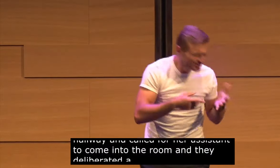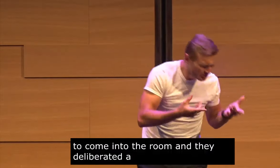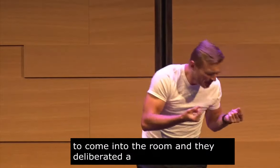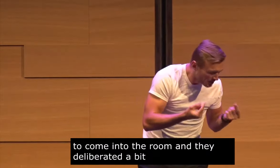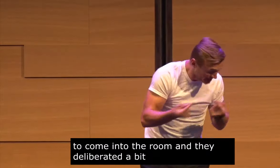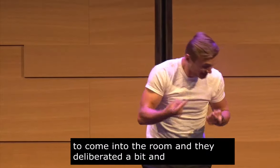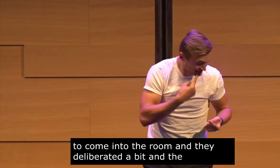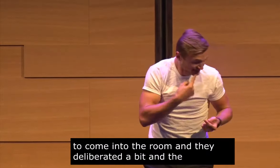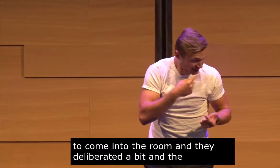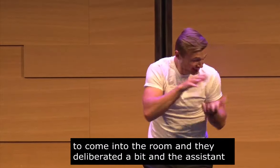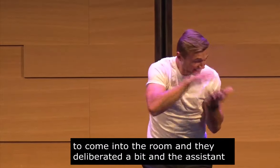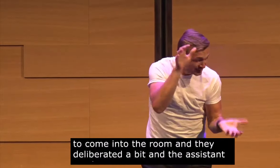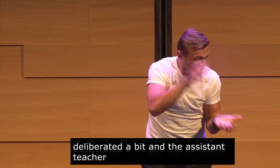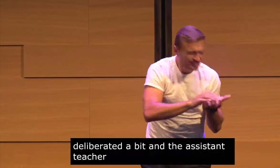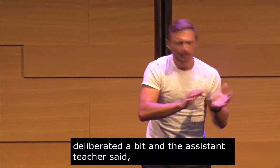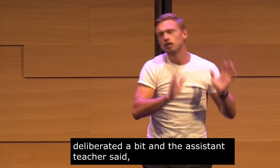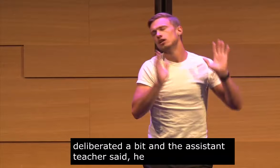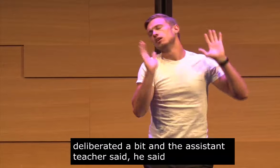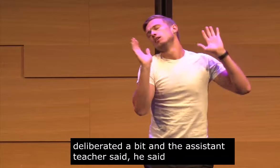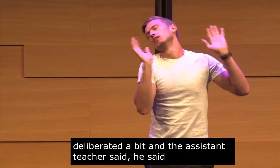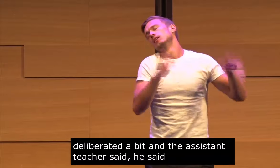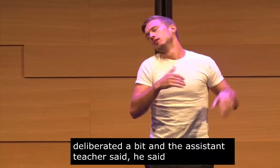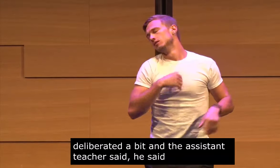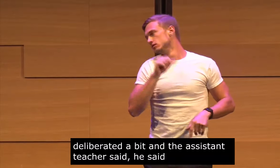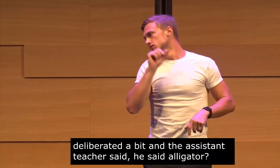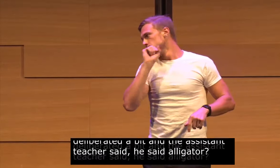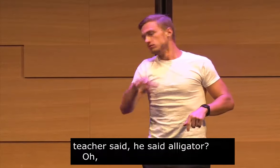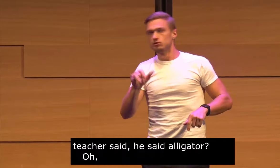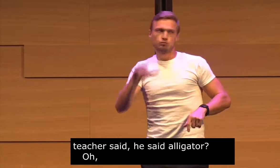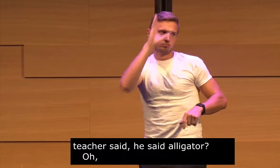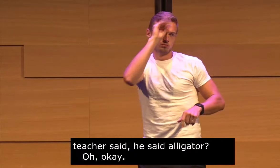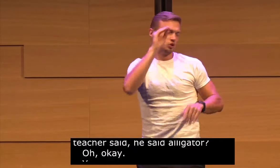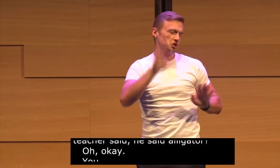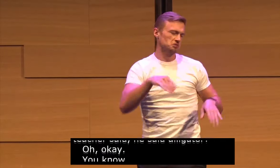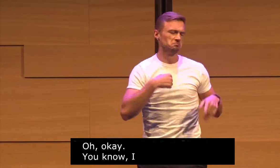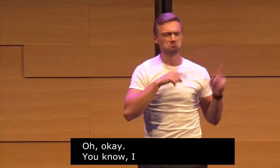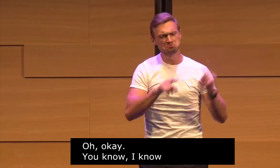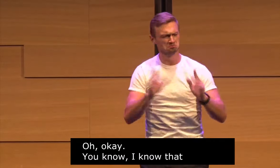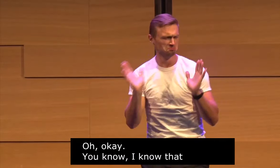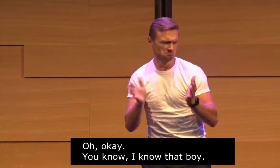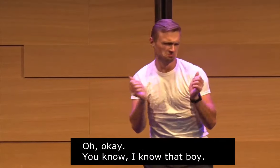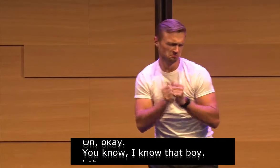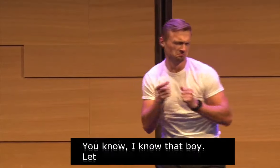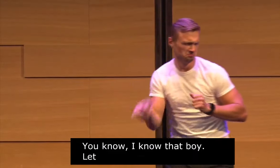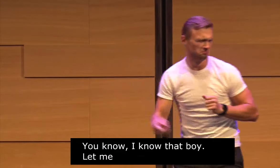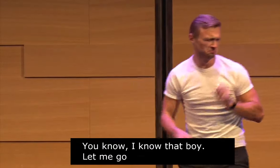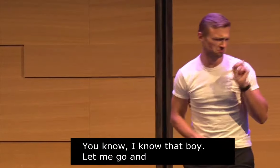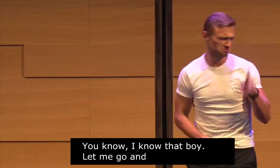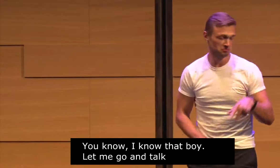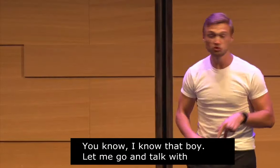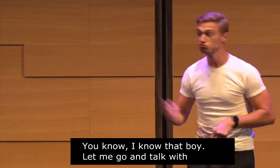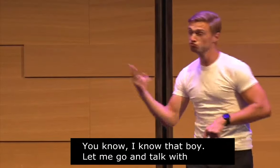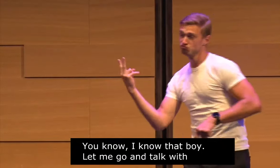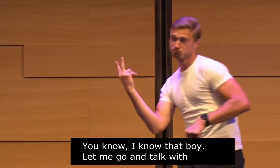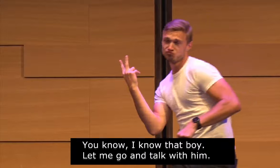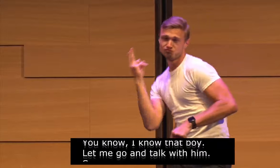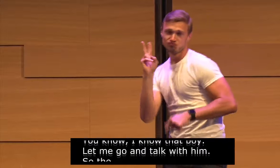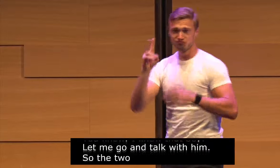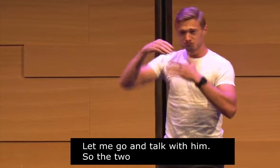and the assistant teacher said, he said, alligator? Oh, okay. You know, I know that boy. Let me go and talk with him. So